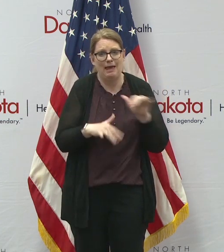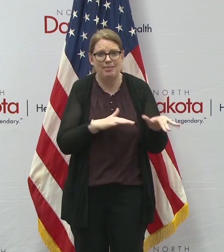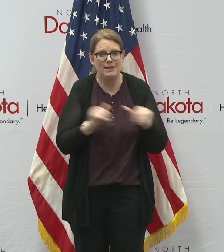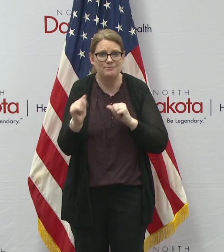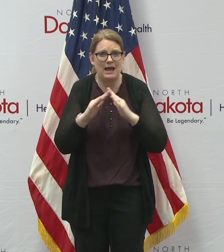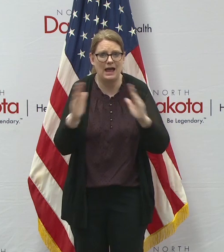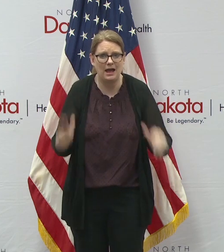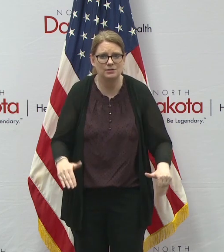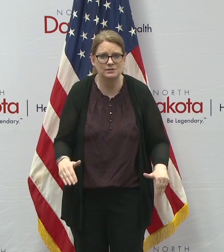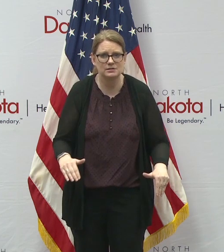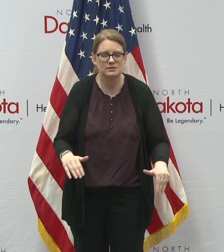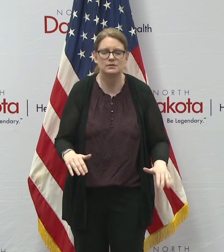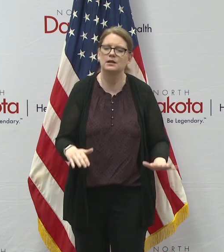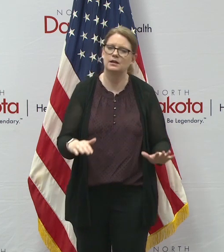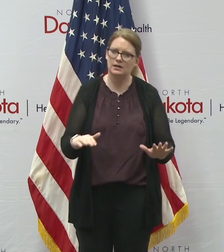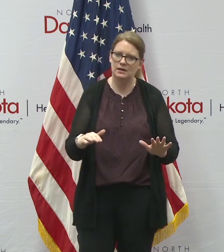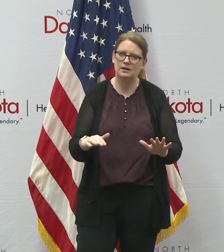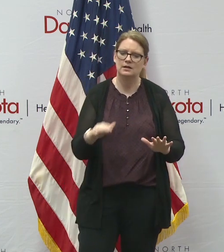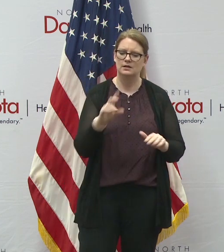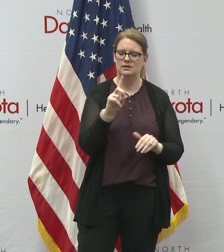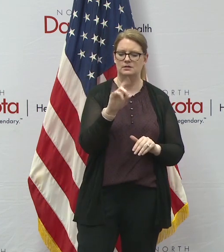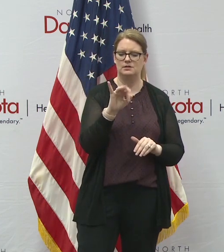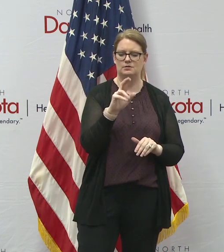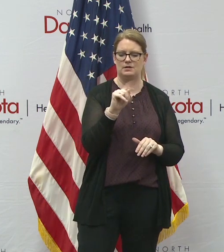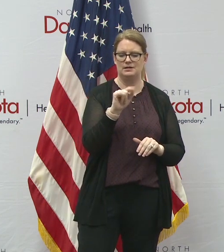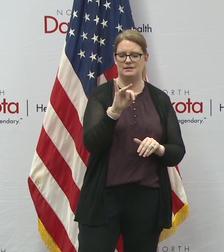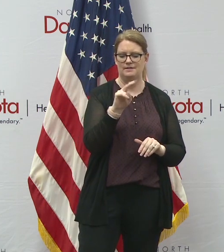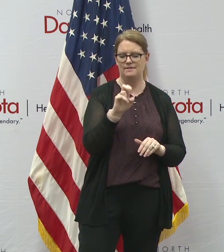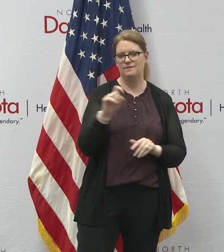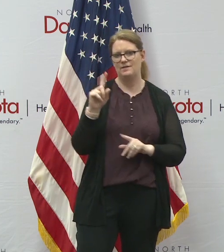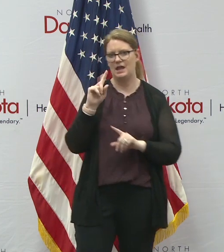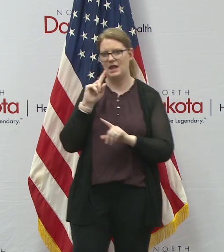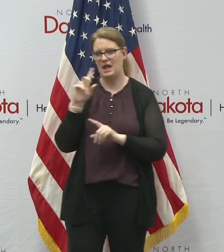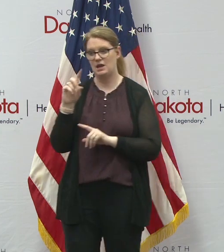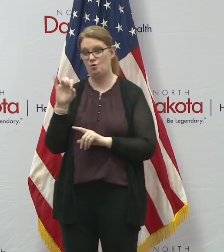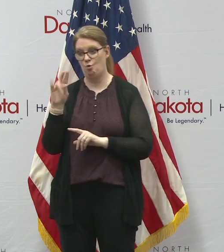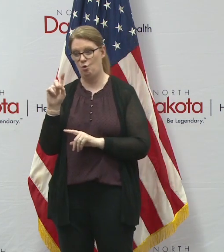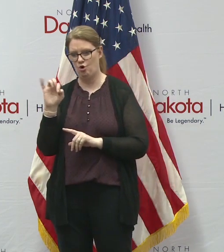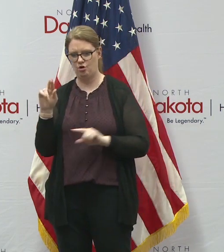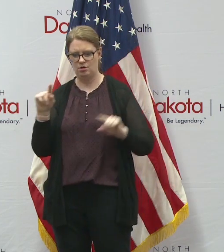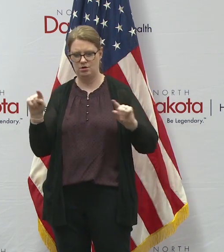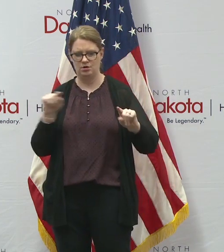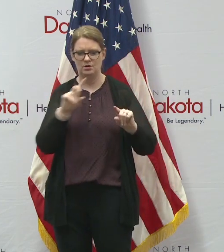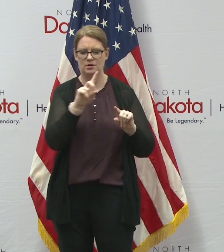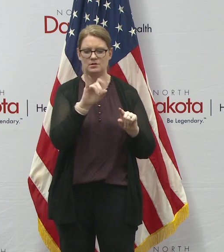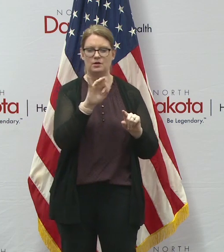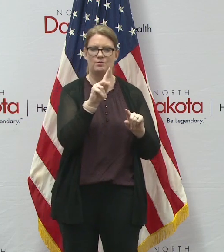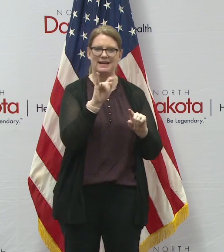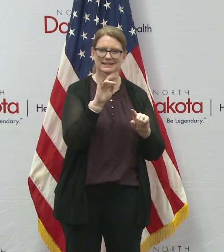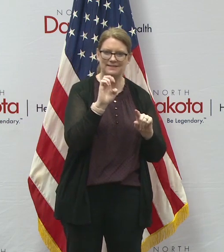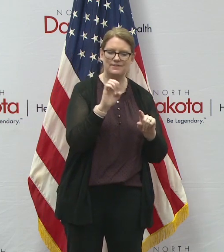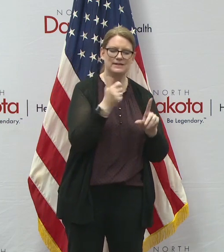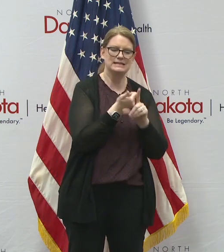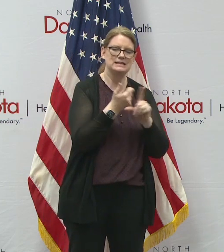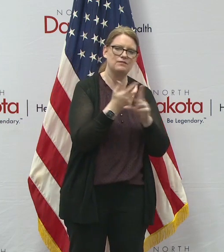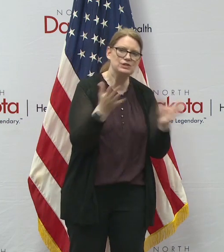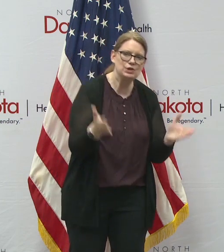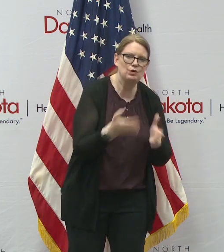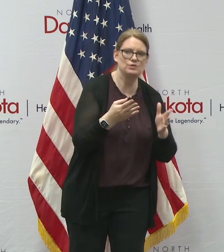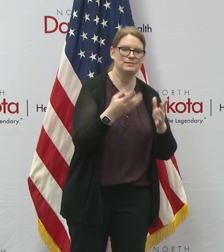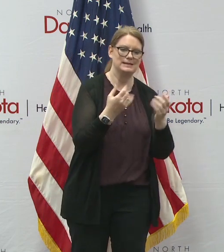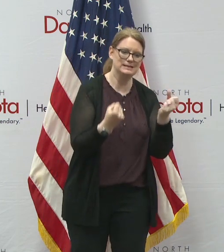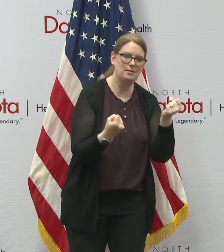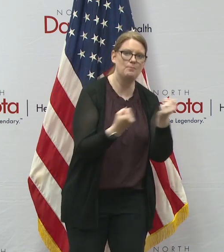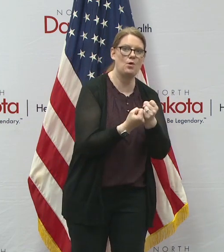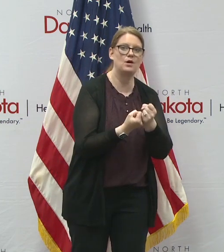it was, the difference between a directive and an order is a big deal. I mean, a directive is guidance, it's encouragement, it's support,